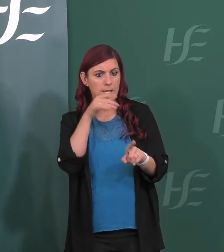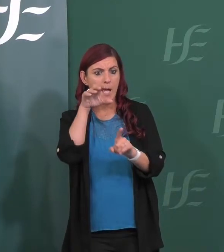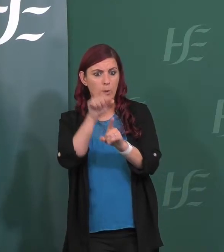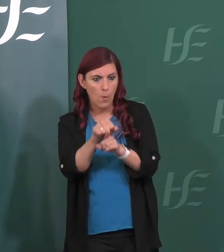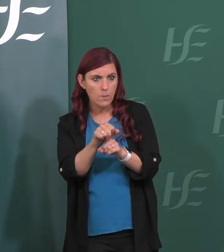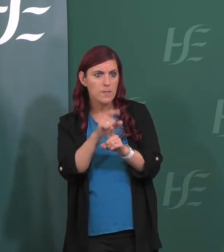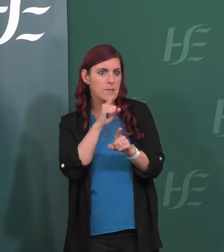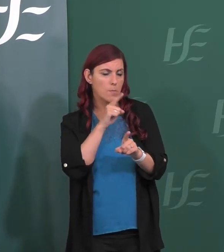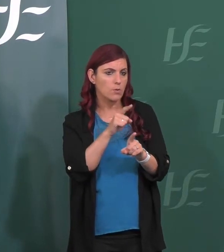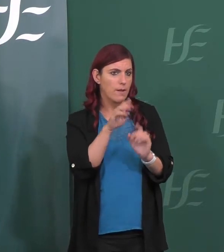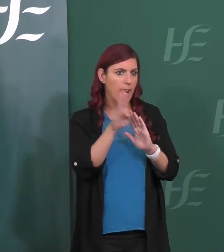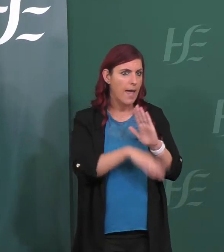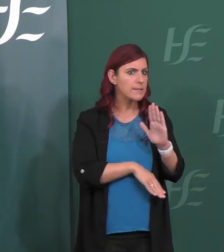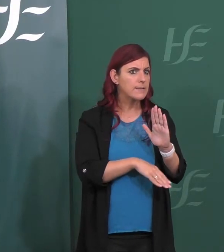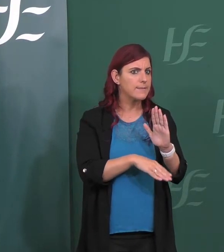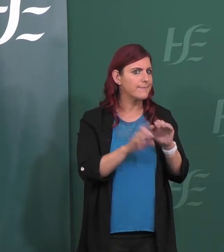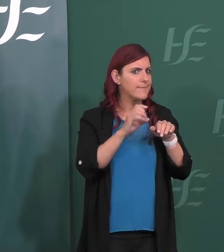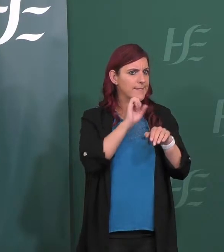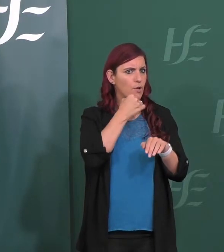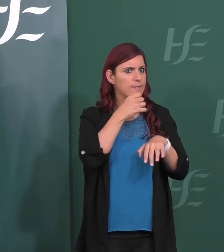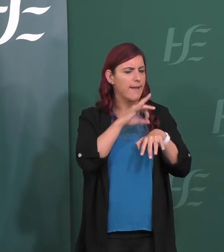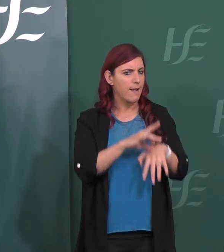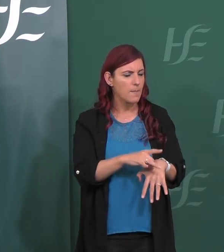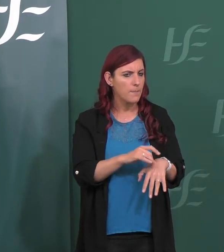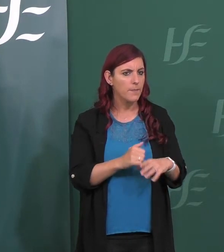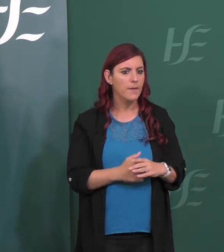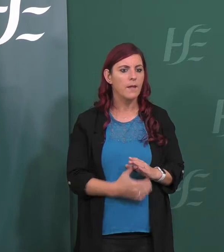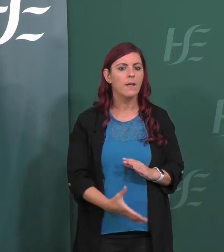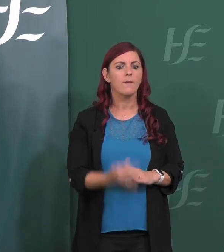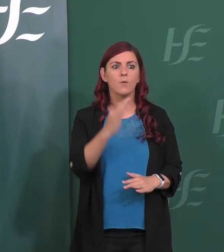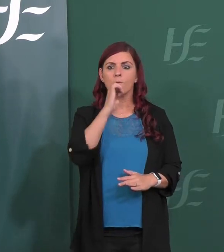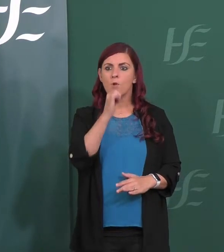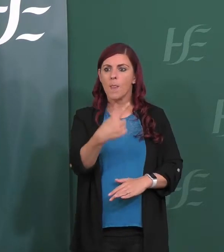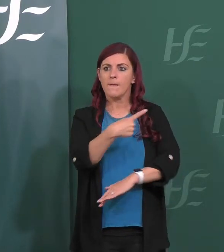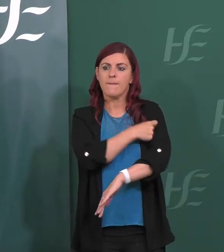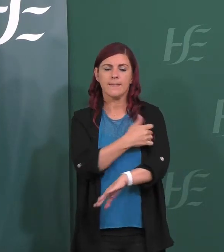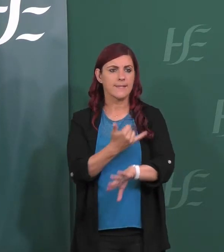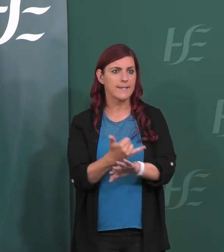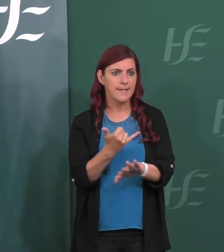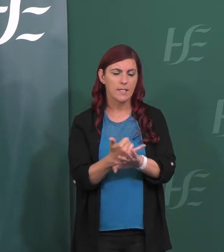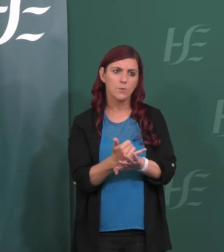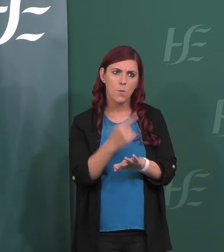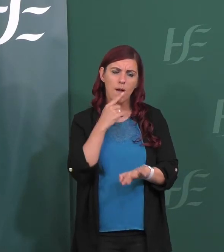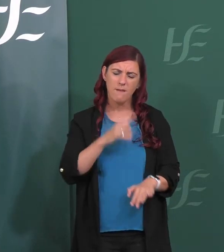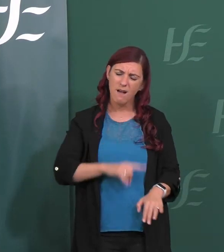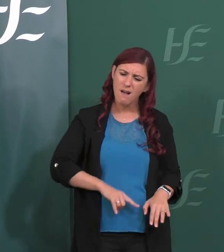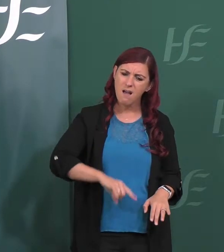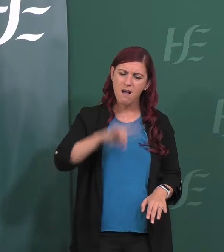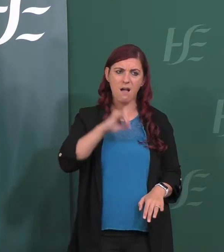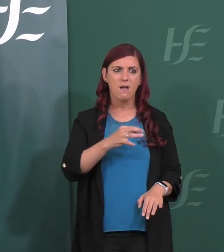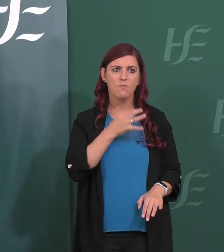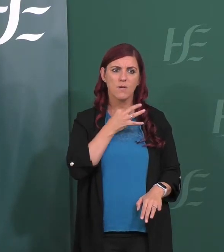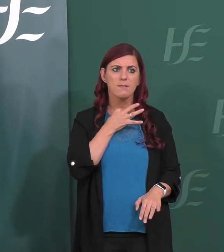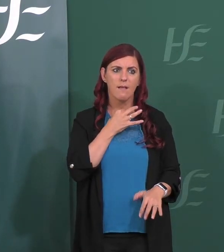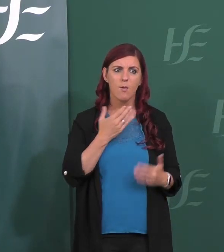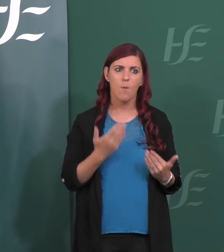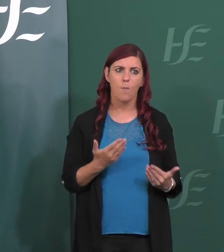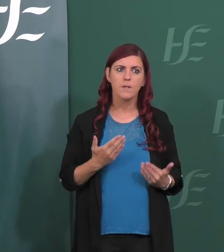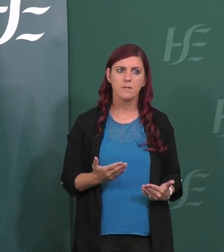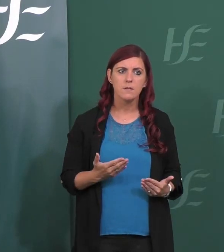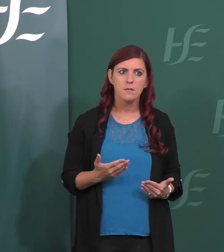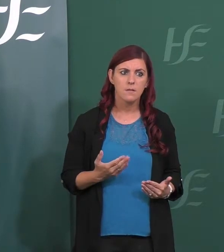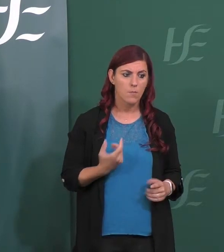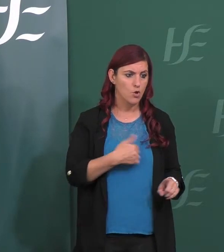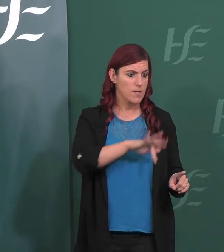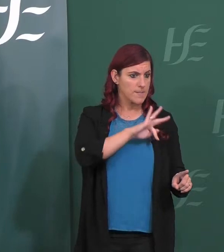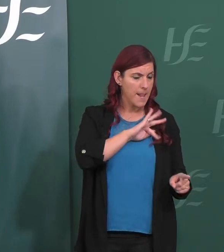currently unvaccinated, you are at a significantly higher level of risk and may indeed put yourself or